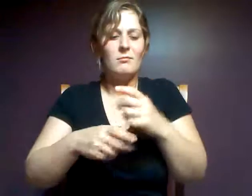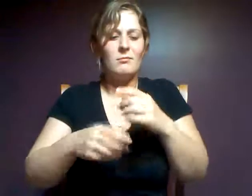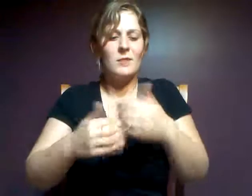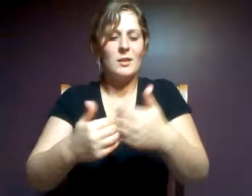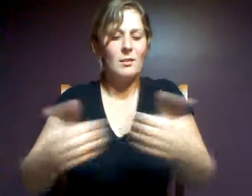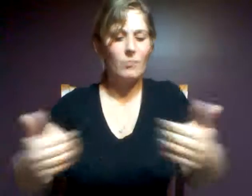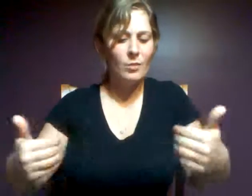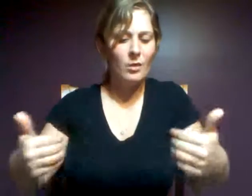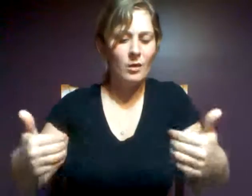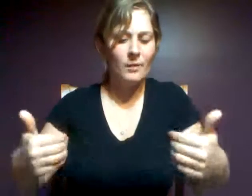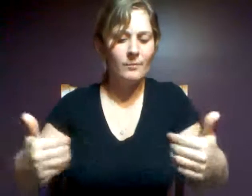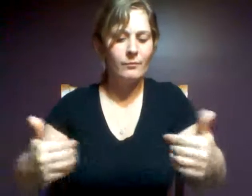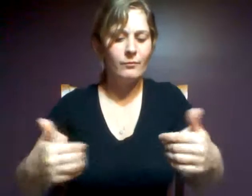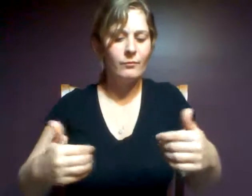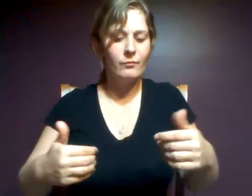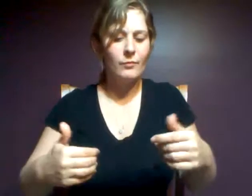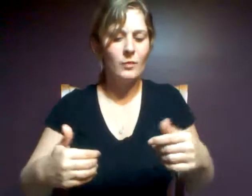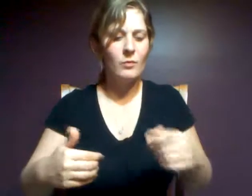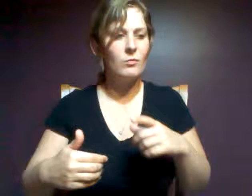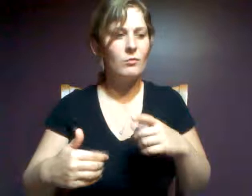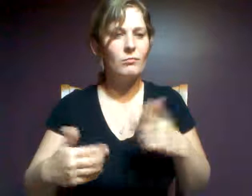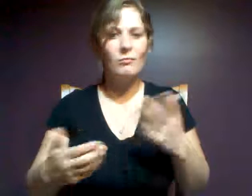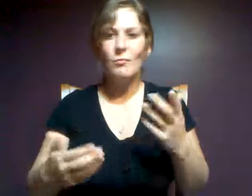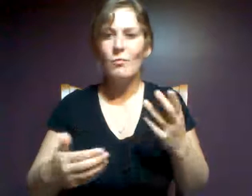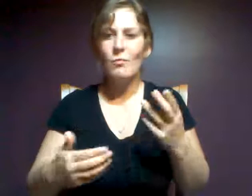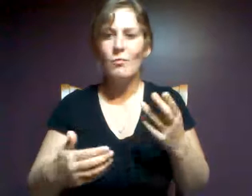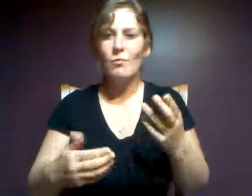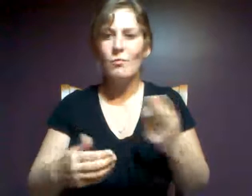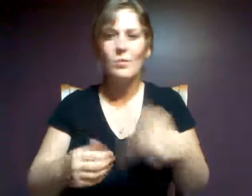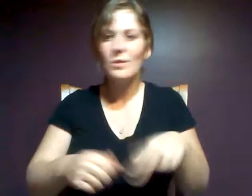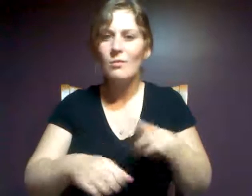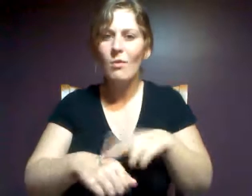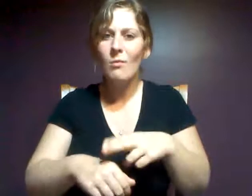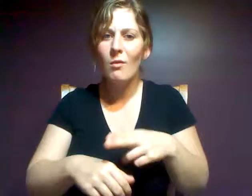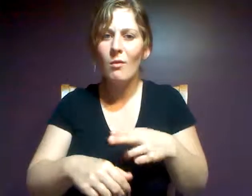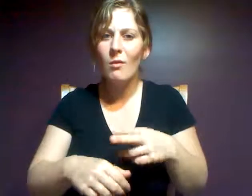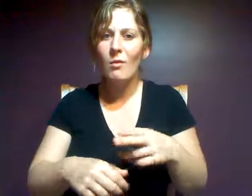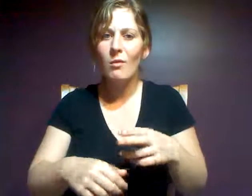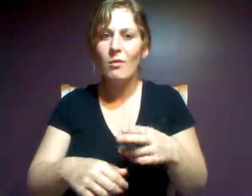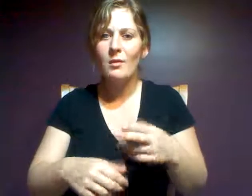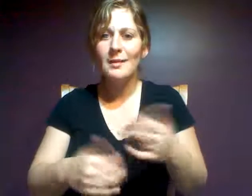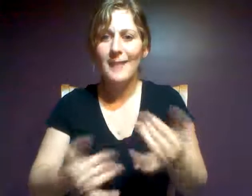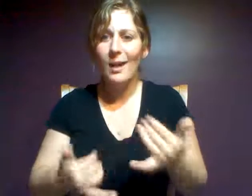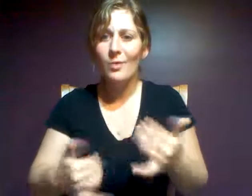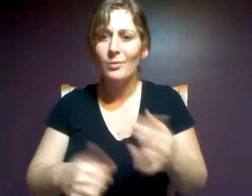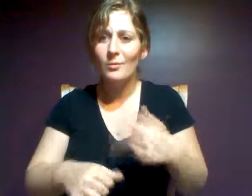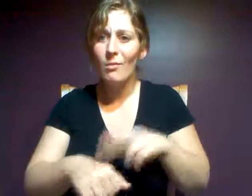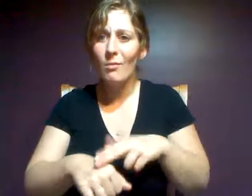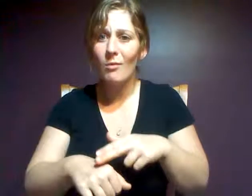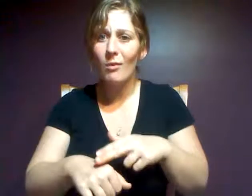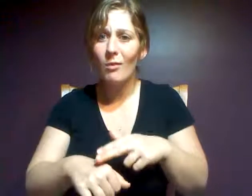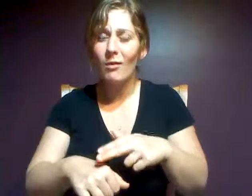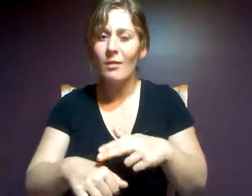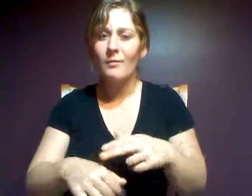normal in the context of every day. And where are they looking to for inspiration? Well, you can see the kinds of